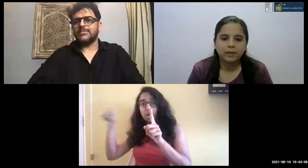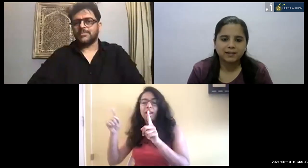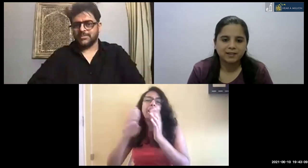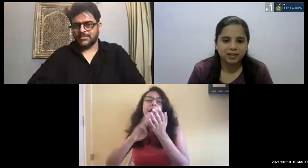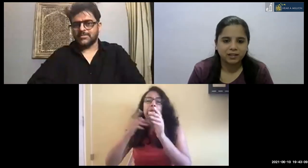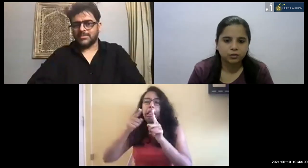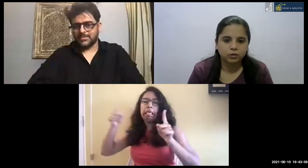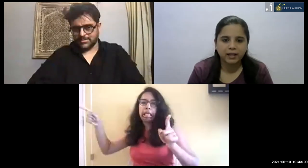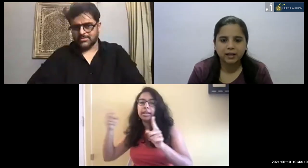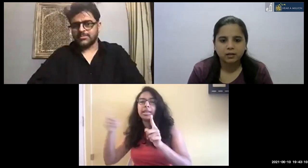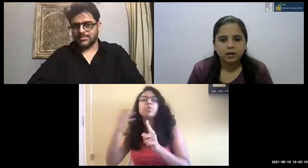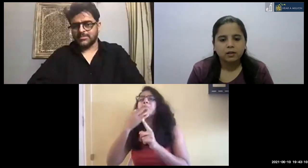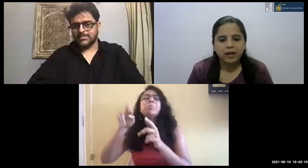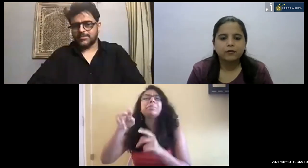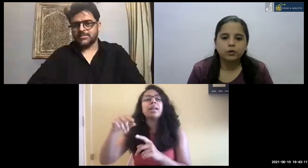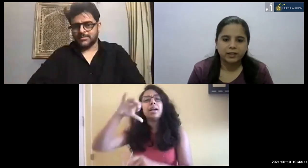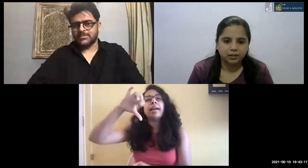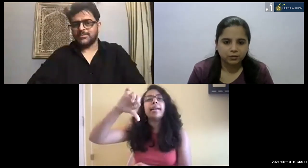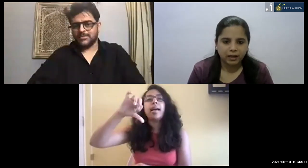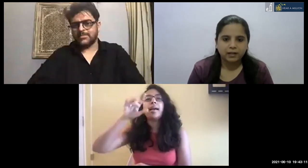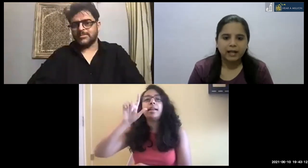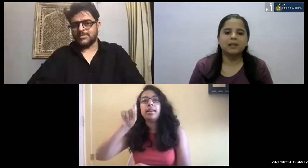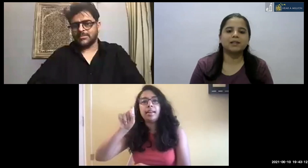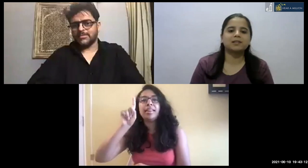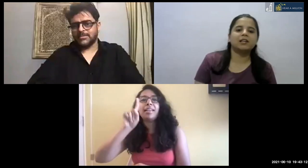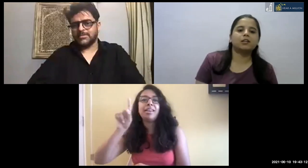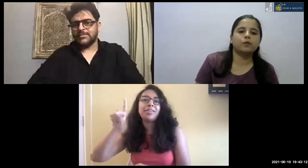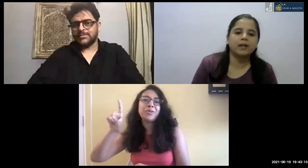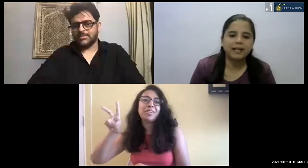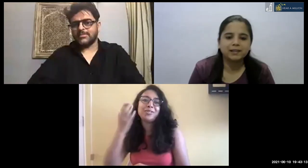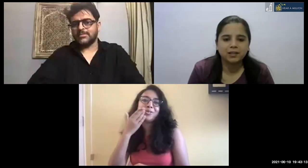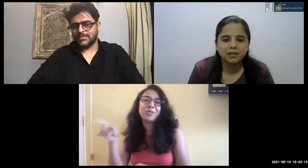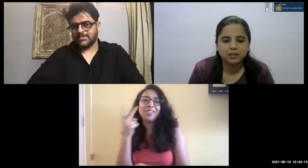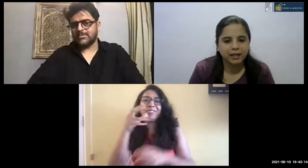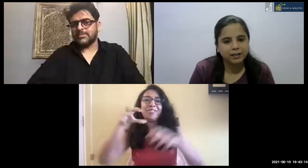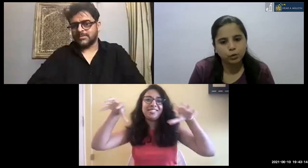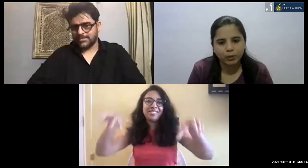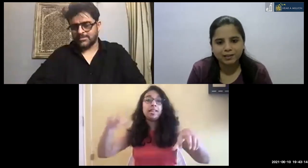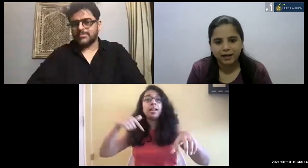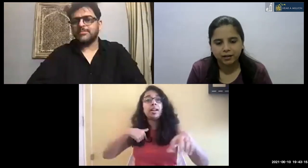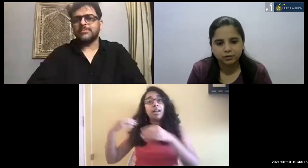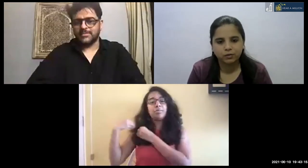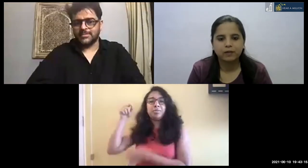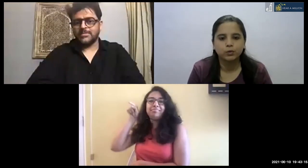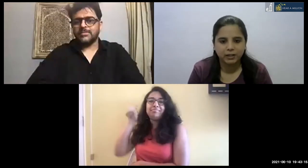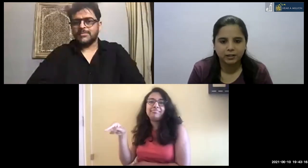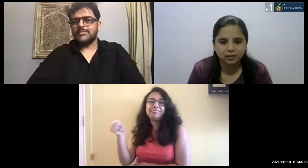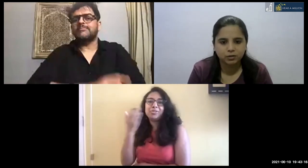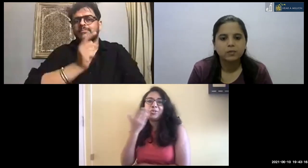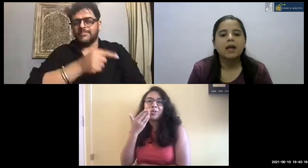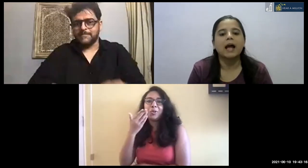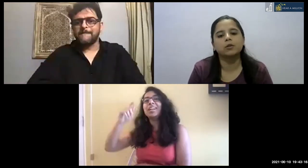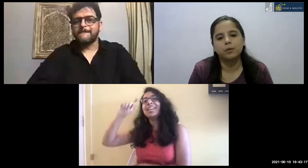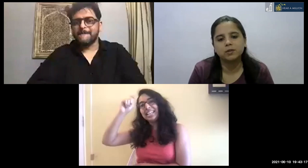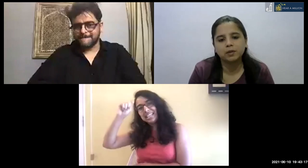to MSSD. So we have two centers for that. MSSD is for 9 to 12 standard. So we have two centers.